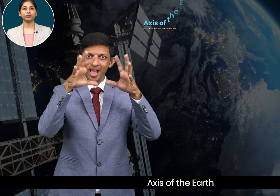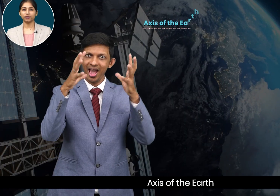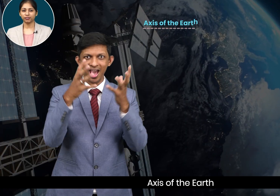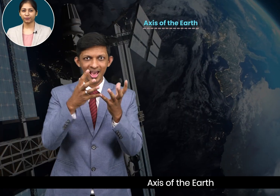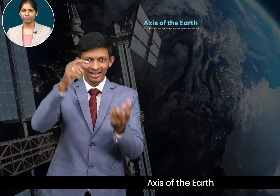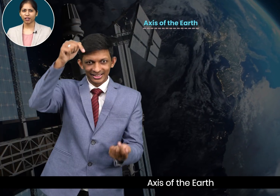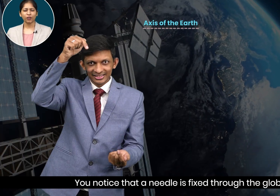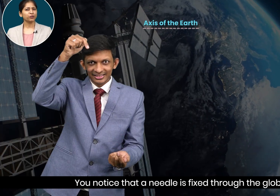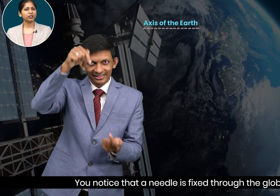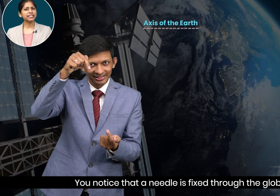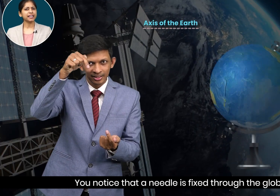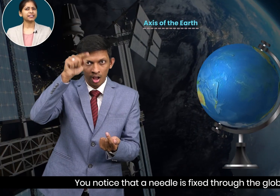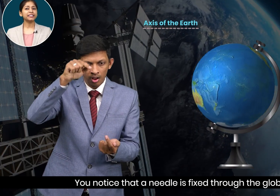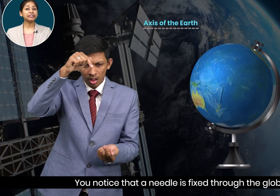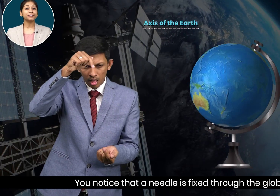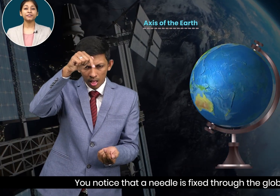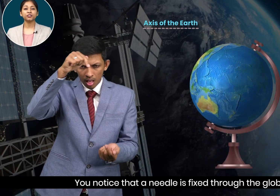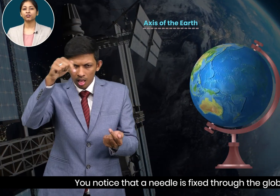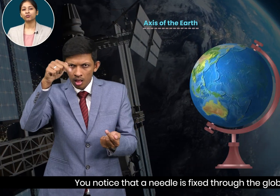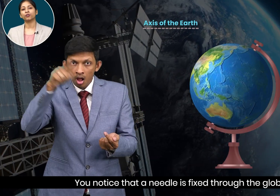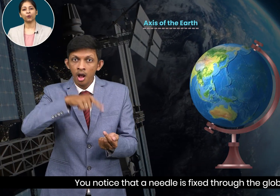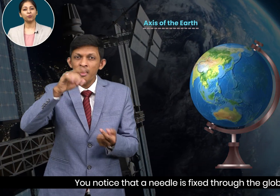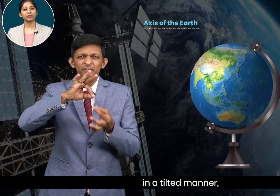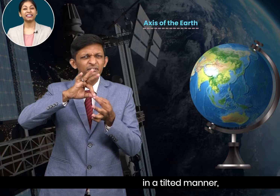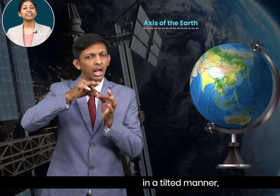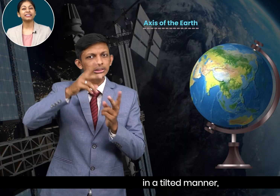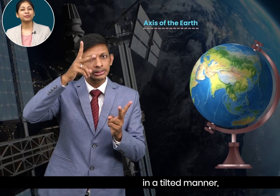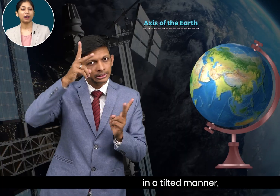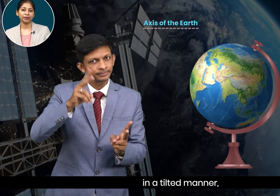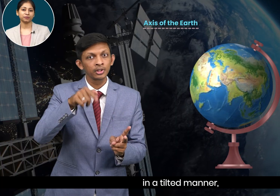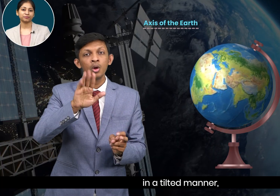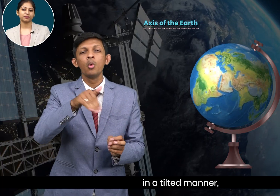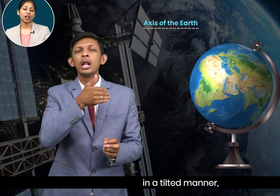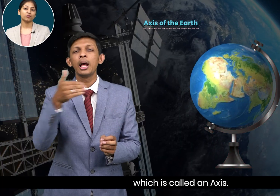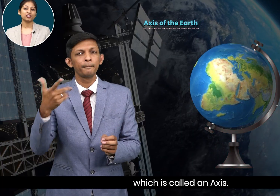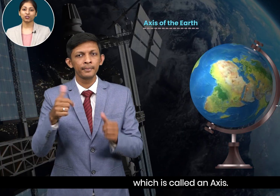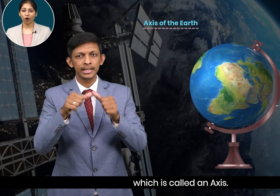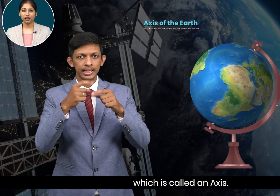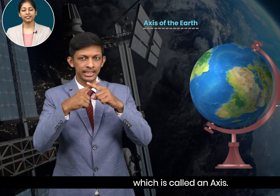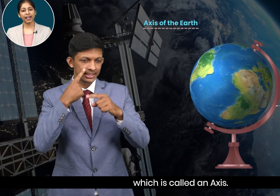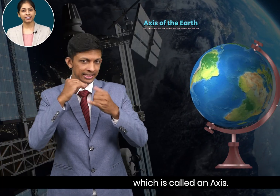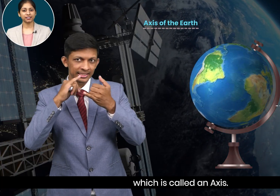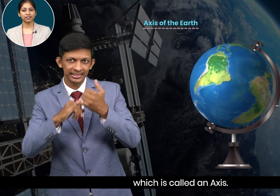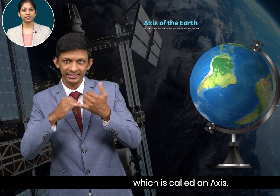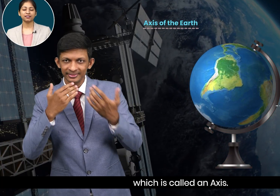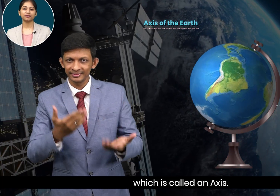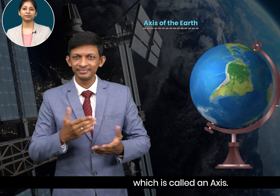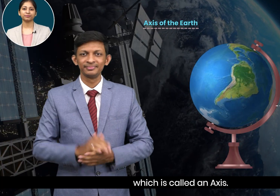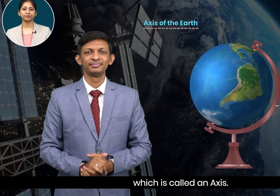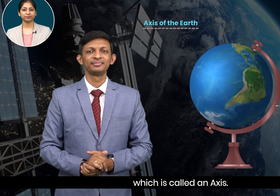Axis of the Earth. You notice that the needle is fixed through the globe in a tilt manner, which is called an